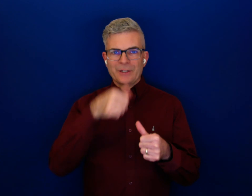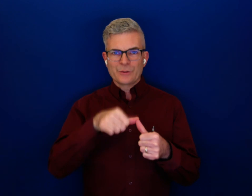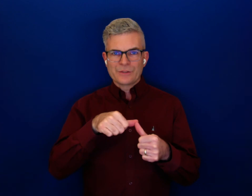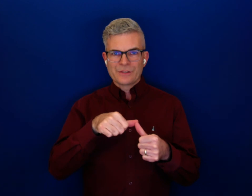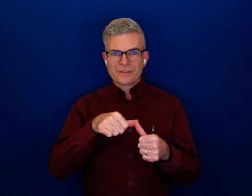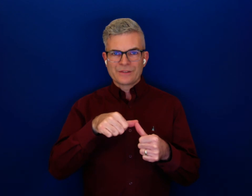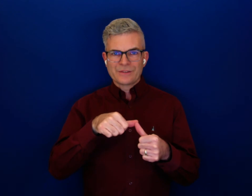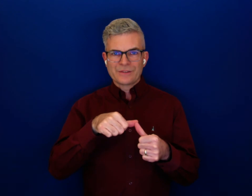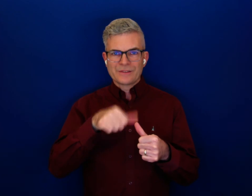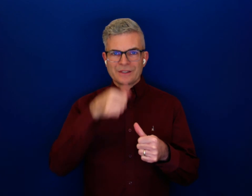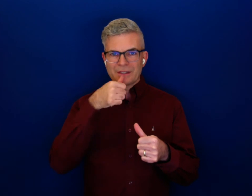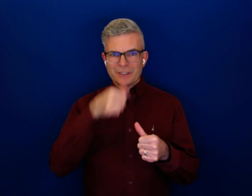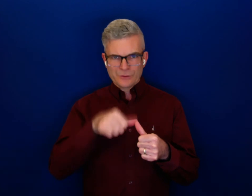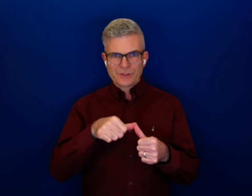letters. Letters.